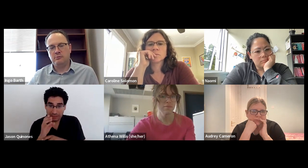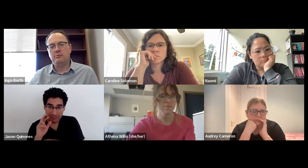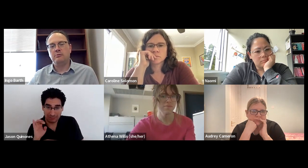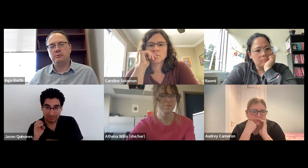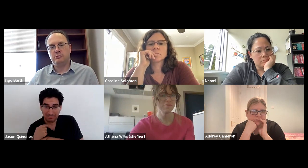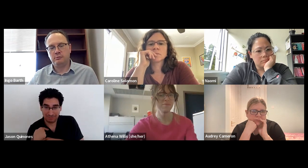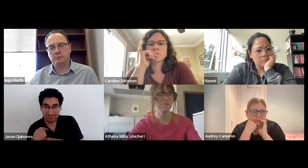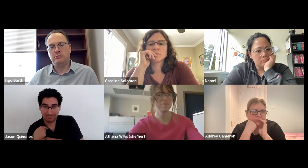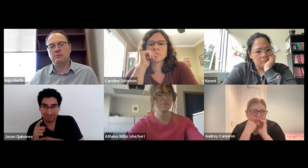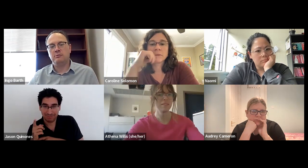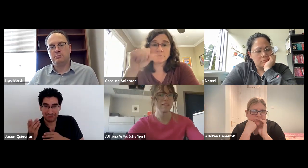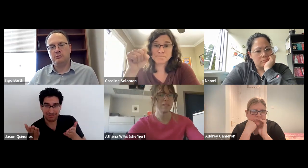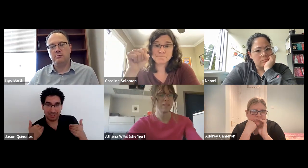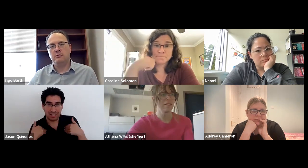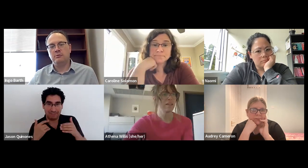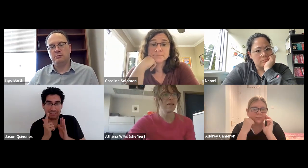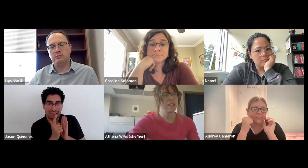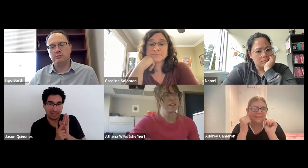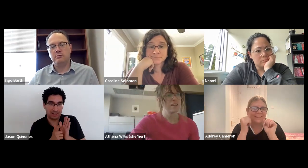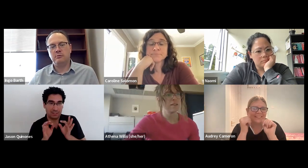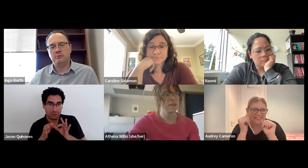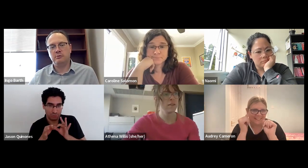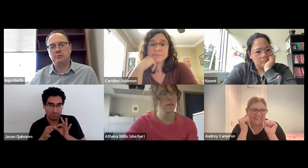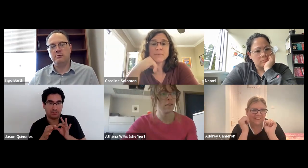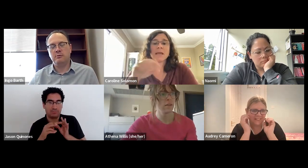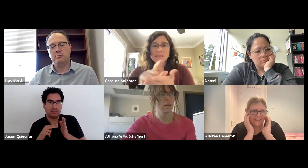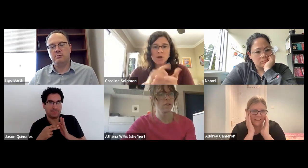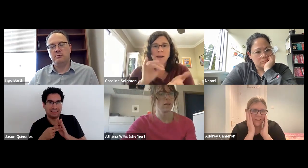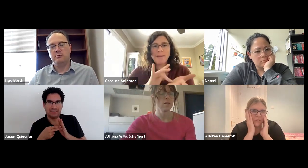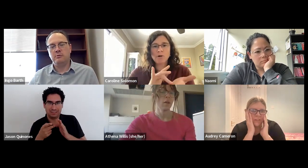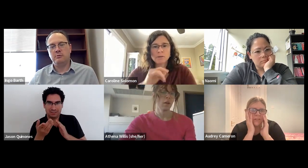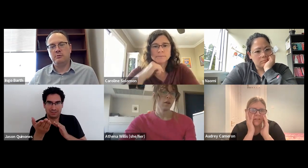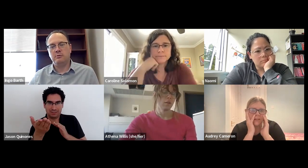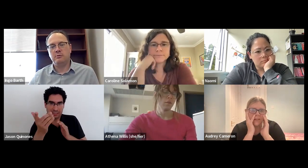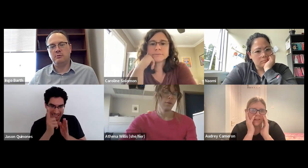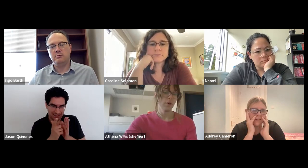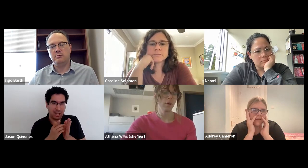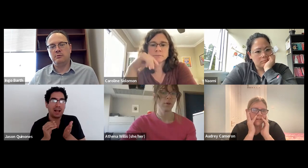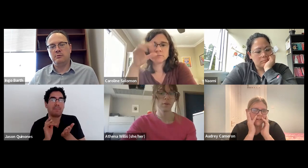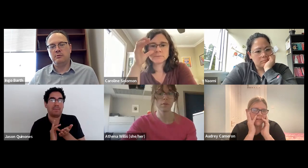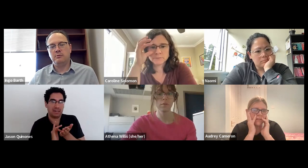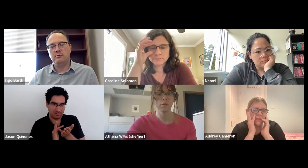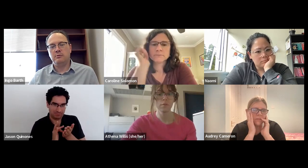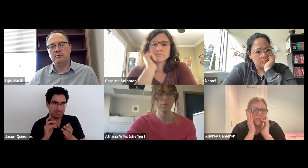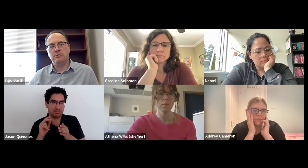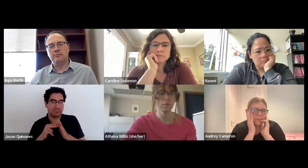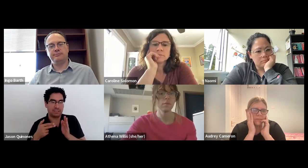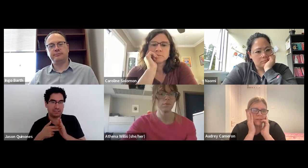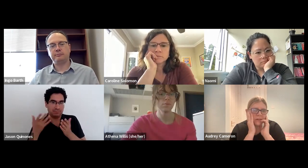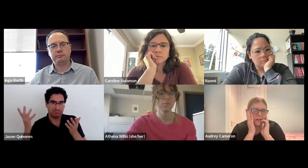we have legal interpreters. Am I right, Dr. Solomon? That's correct. So yeah, there are, you